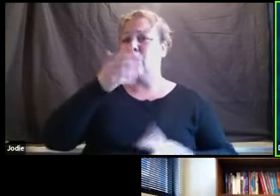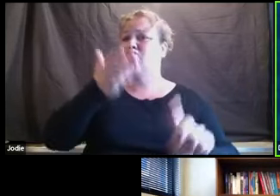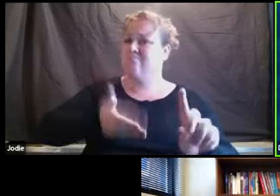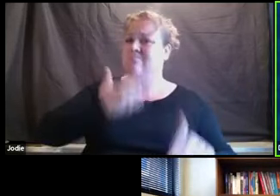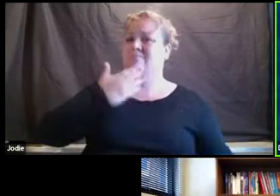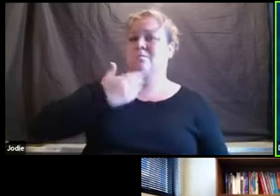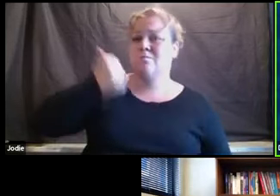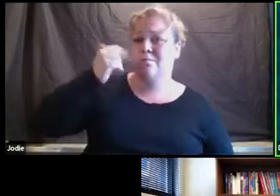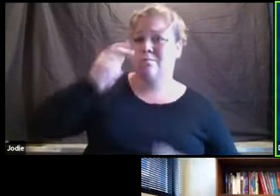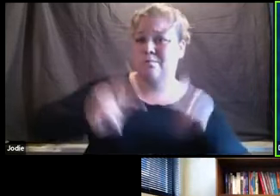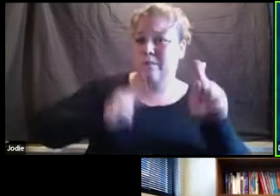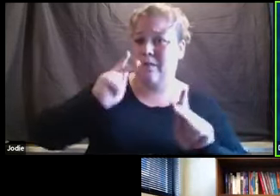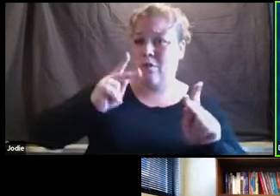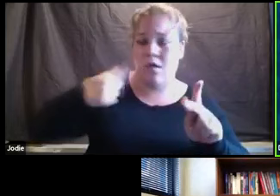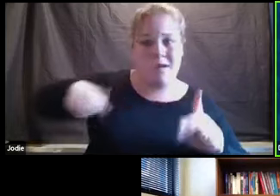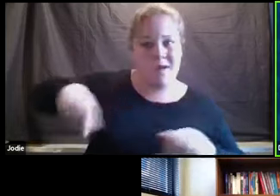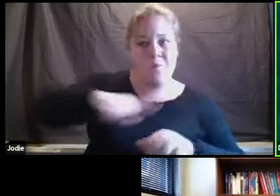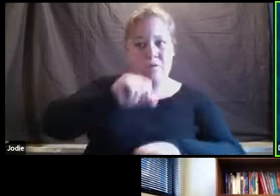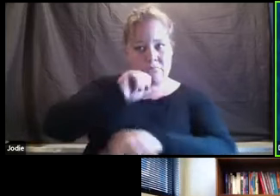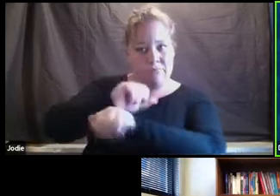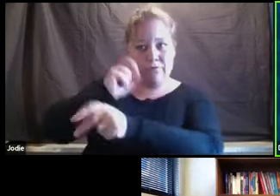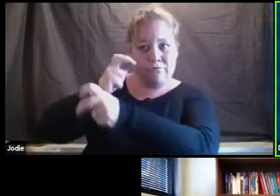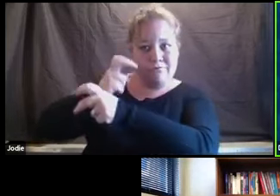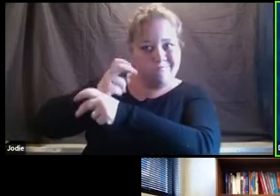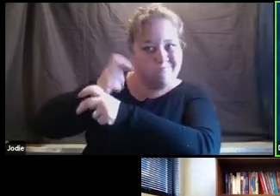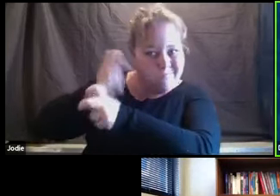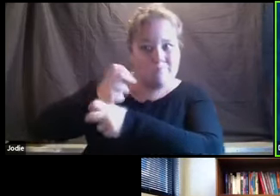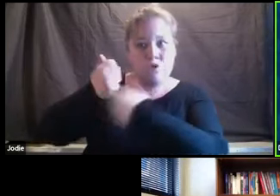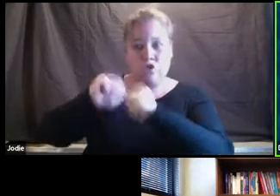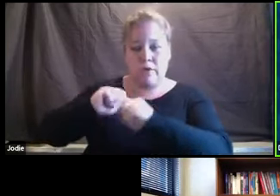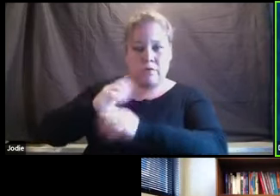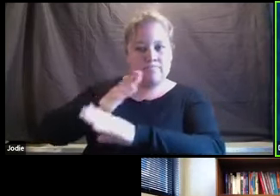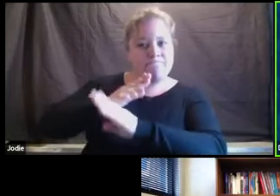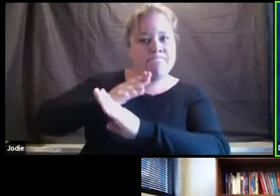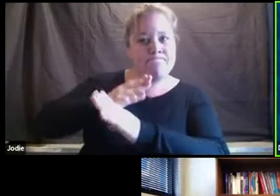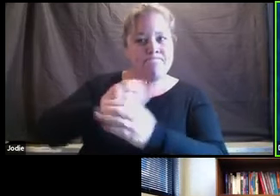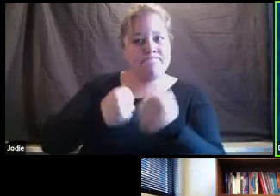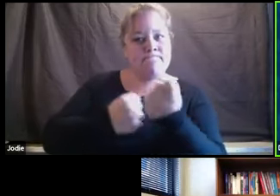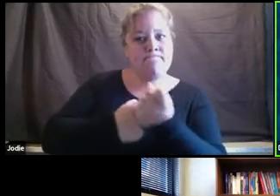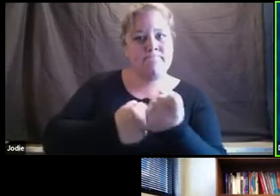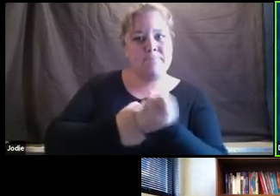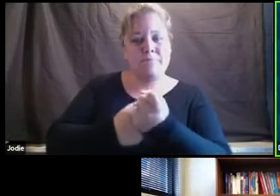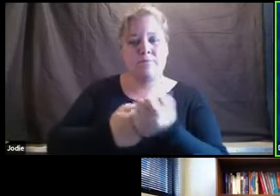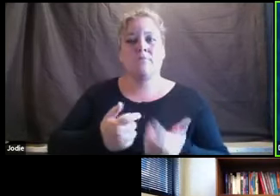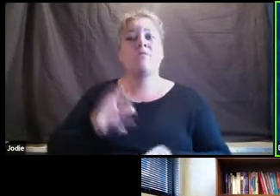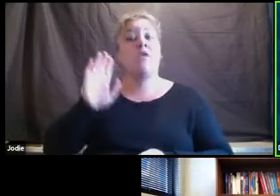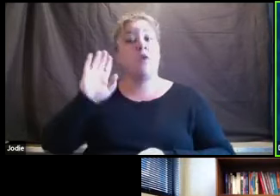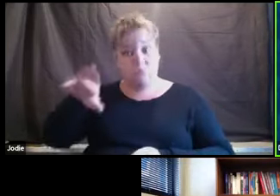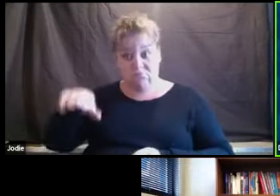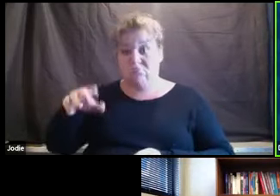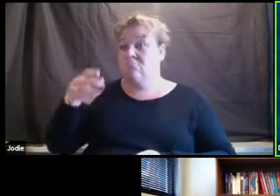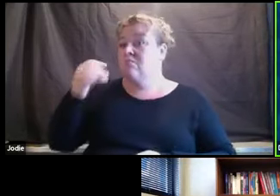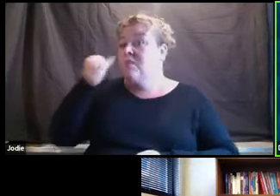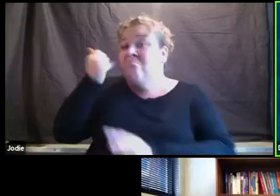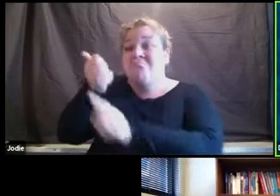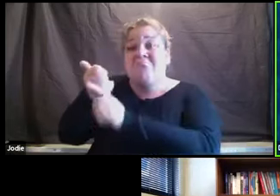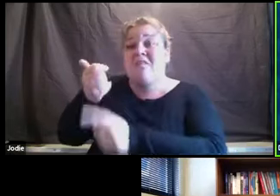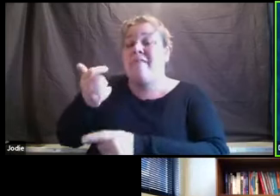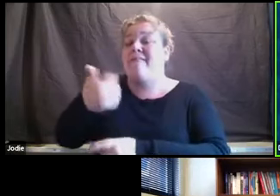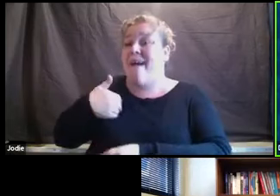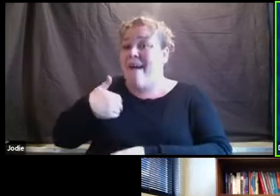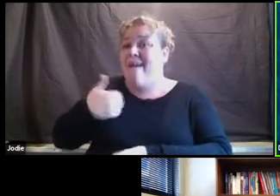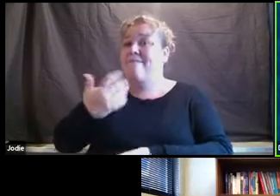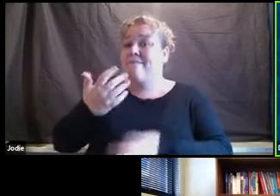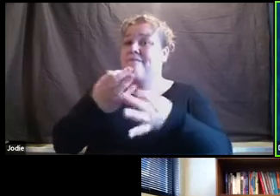want to take a moment to say, while we're here, to the families of long-term care residents who've not been able to see their loved ones because of visitor